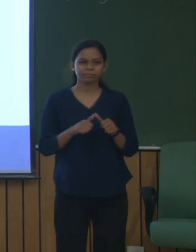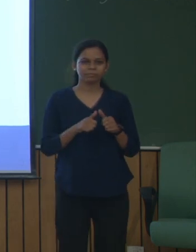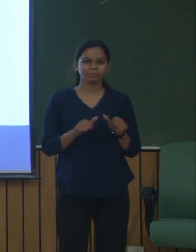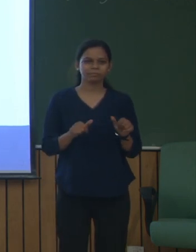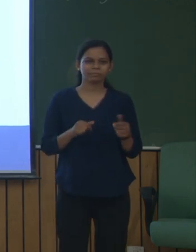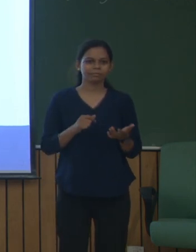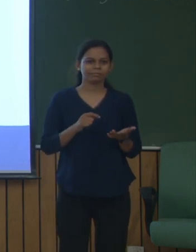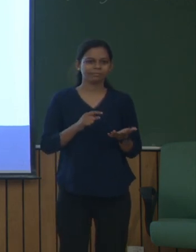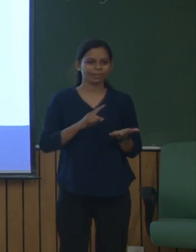Second sign for absent.